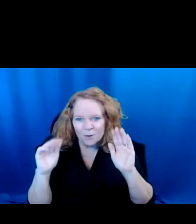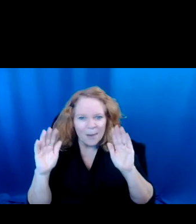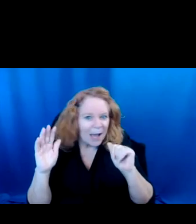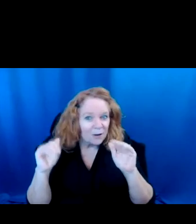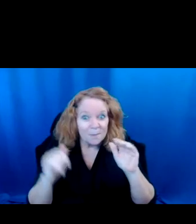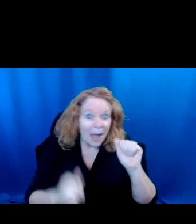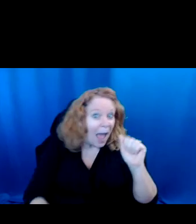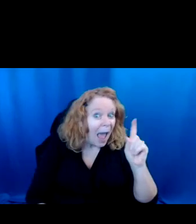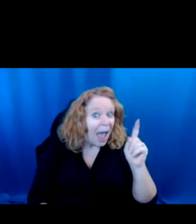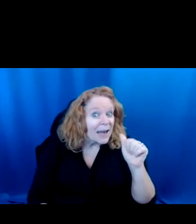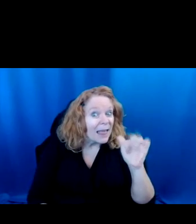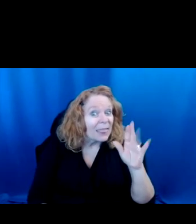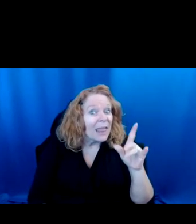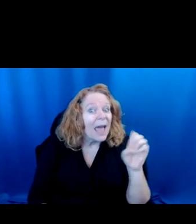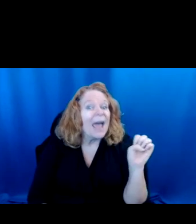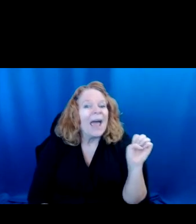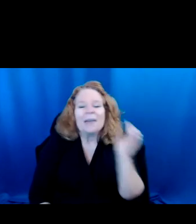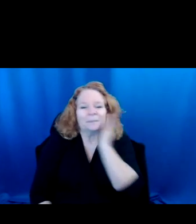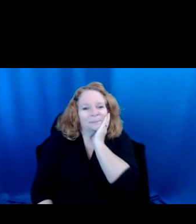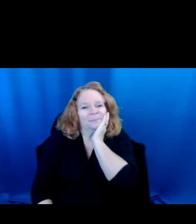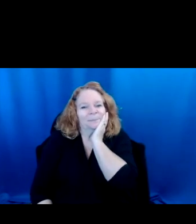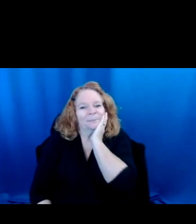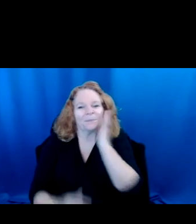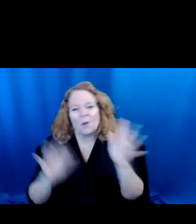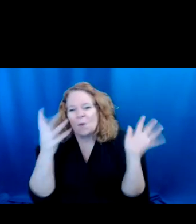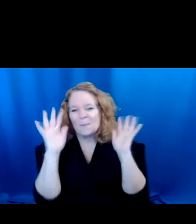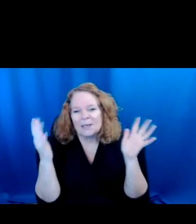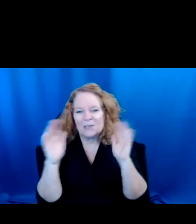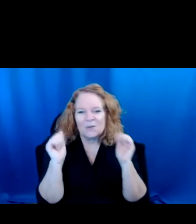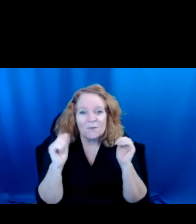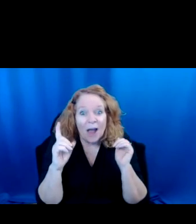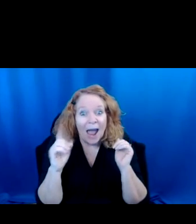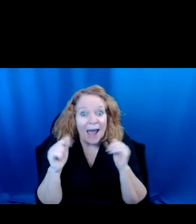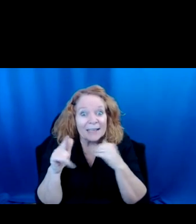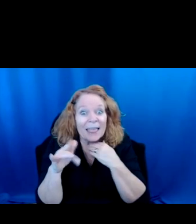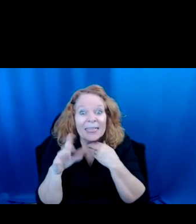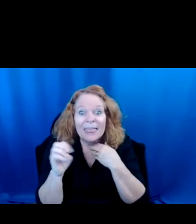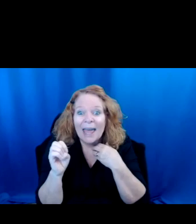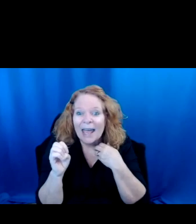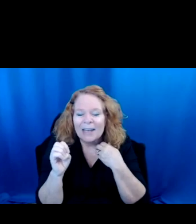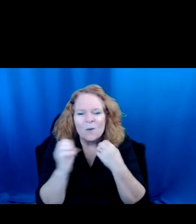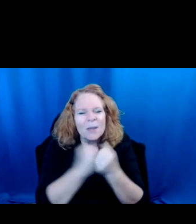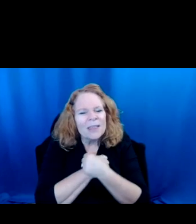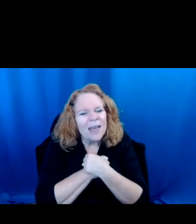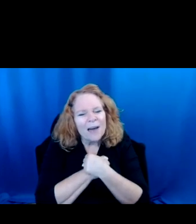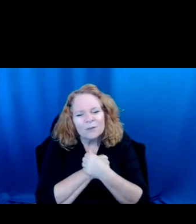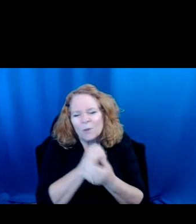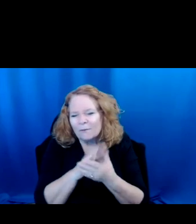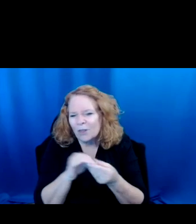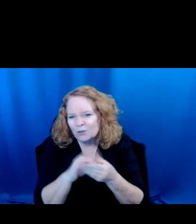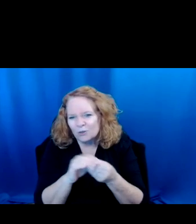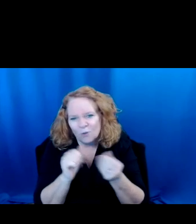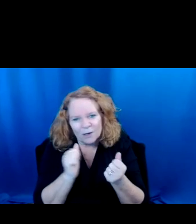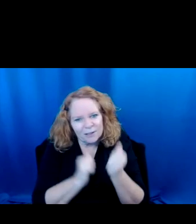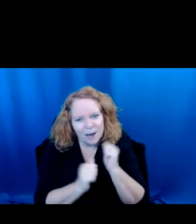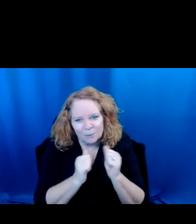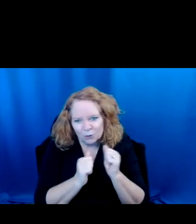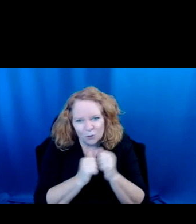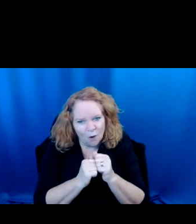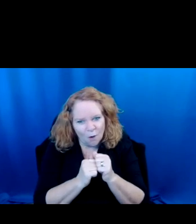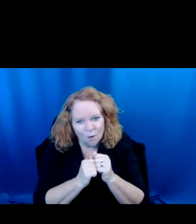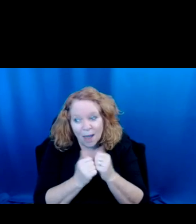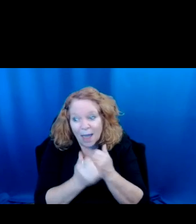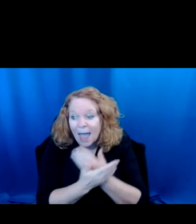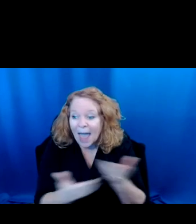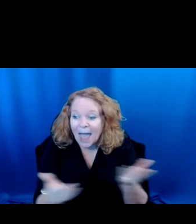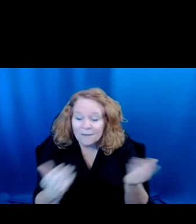goodbye. Adelaide, what can they do for Adelaide? We've loved having you on our Storytime Show, Adelaide. Everybody's